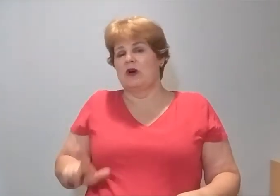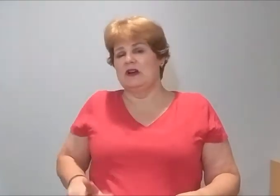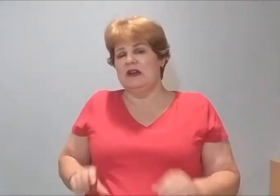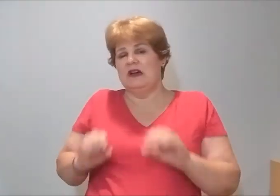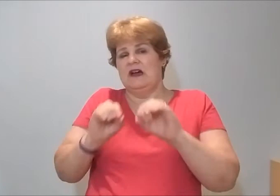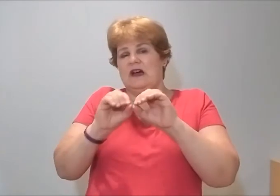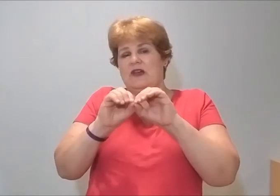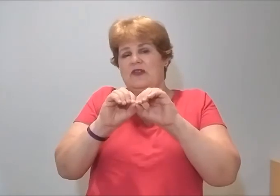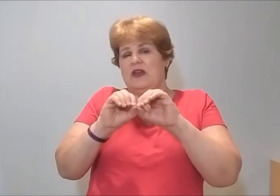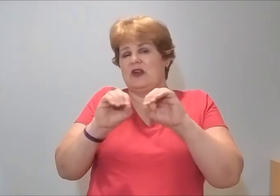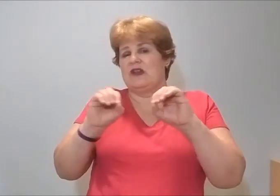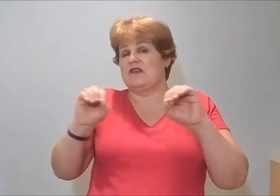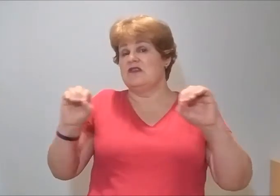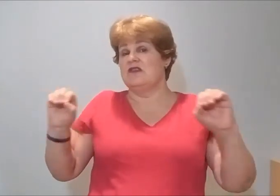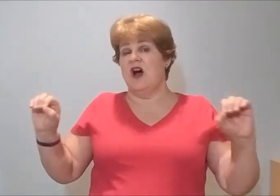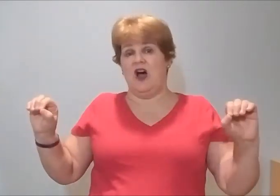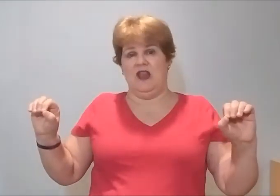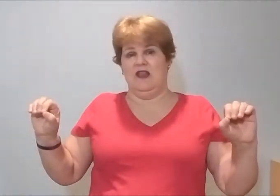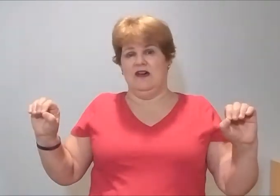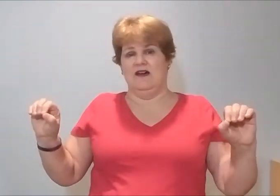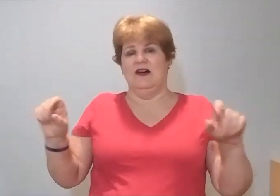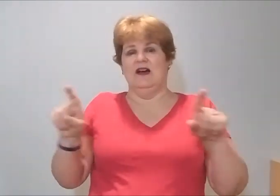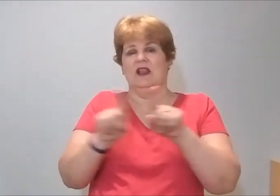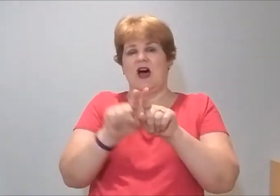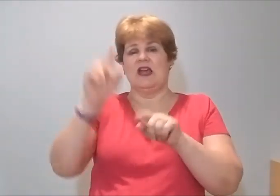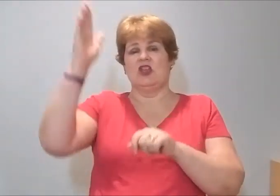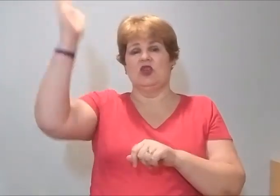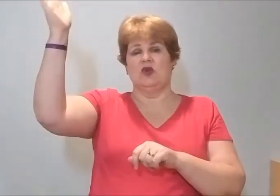Lord, there is none like you.